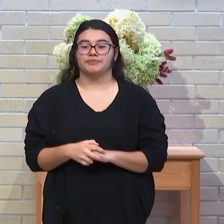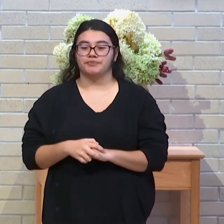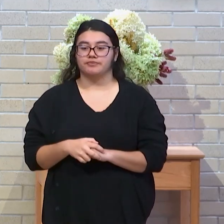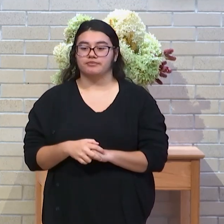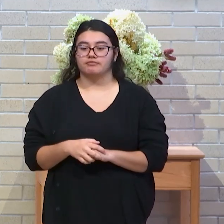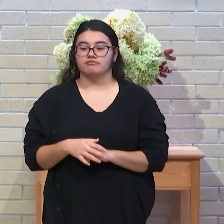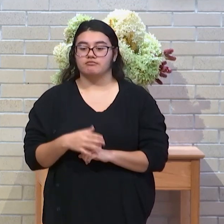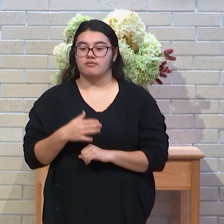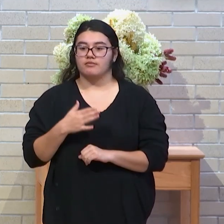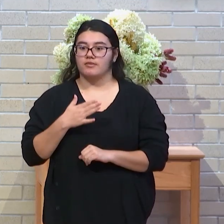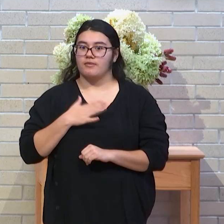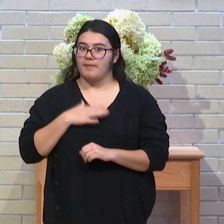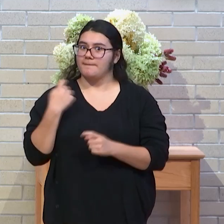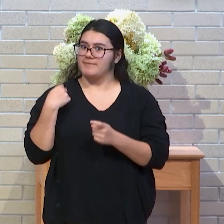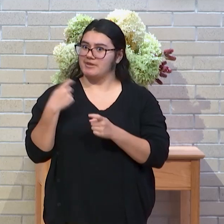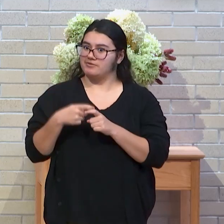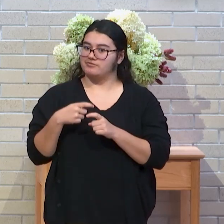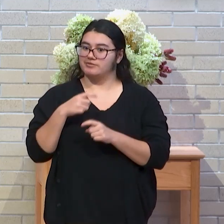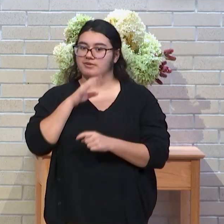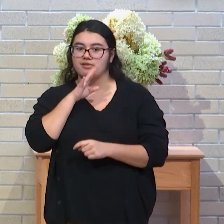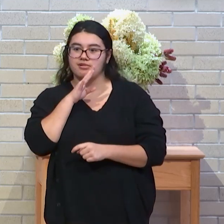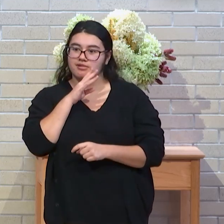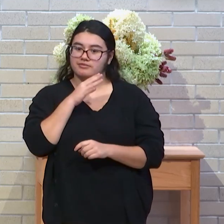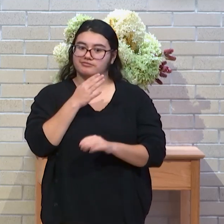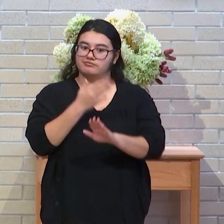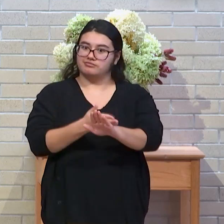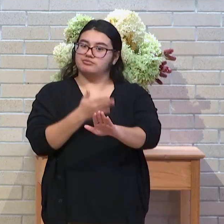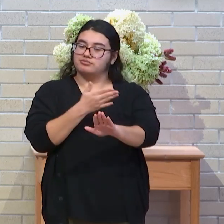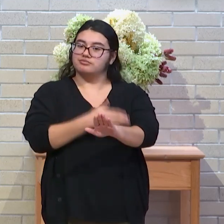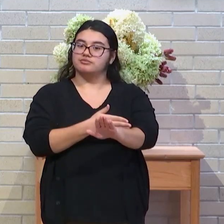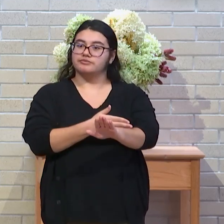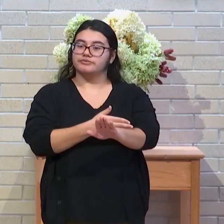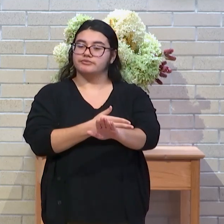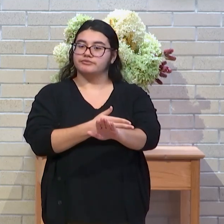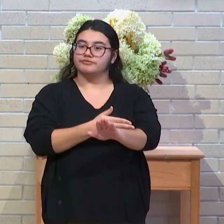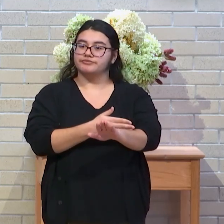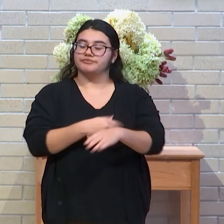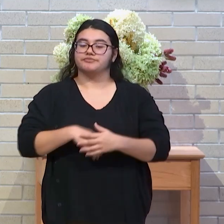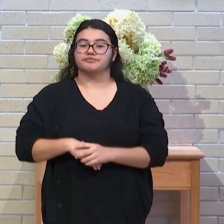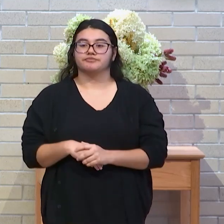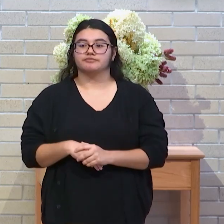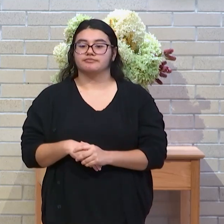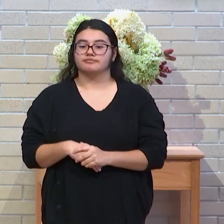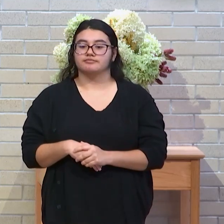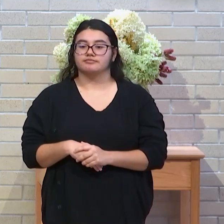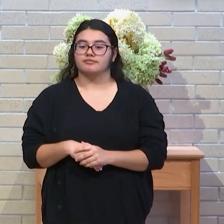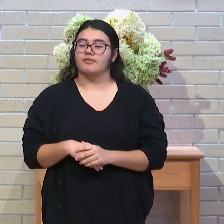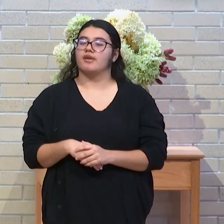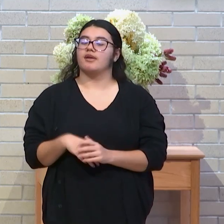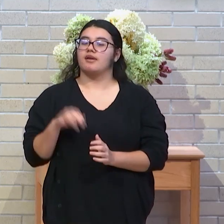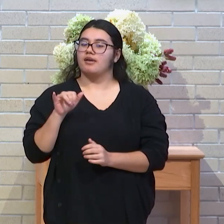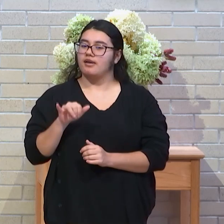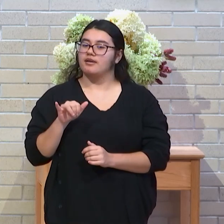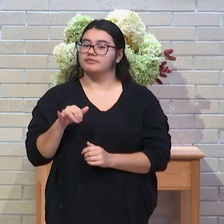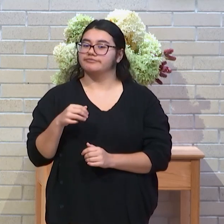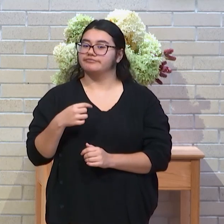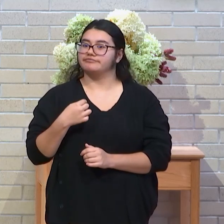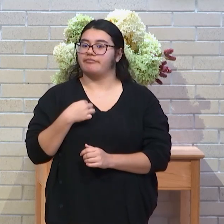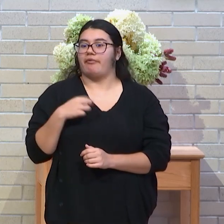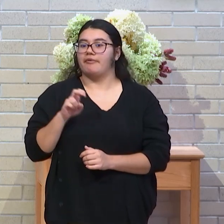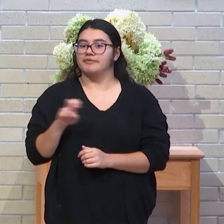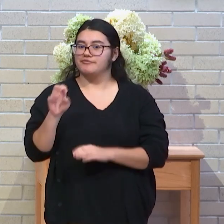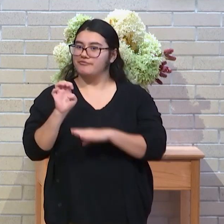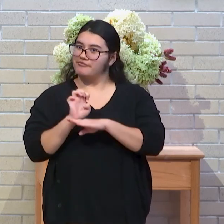in my Spanish that I wanted to do it again. So this year I went to Ecuador in the summer for 3 months because learning Spanish in class is